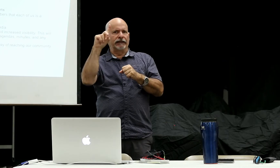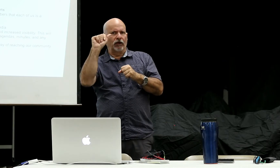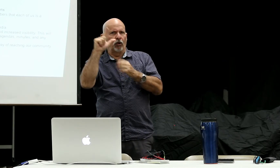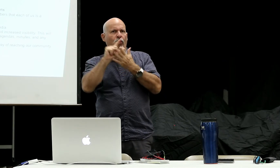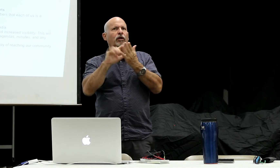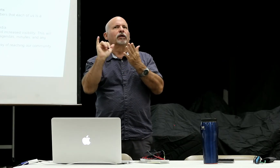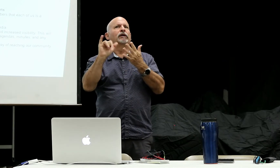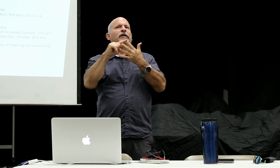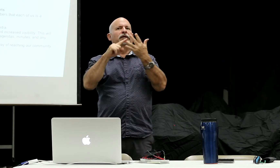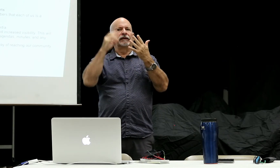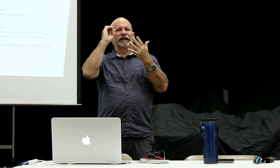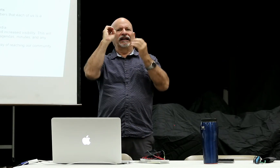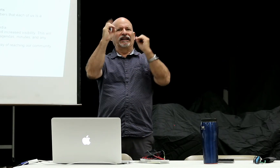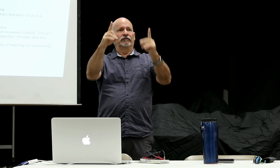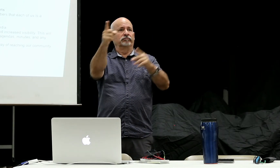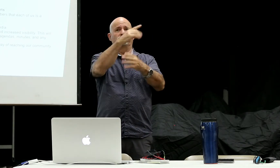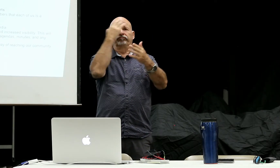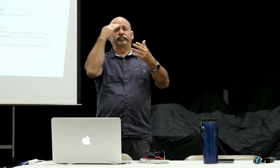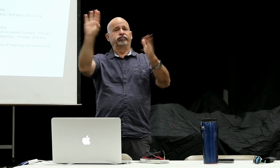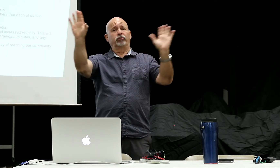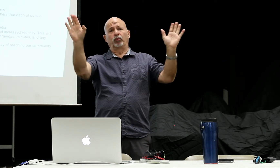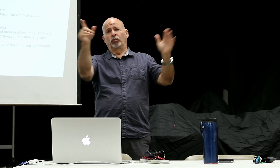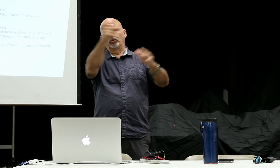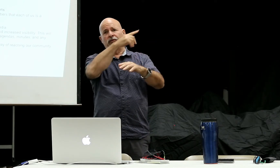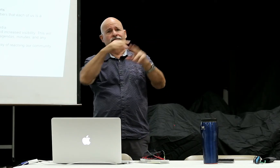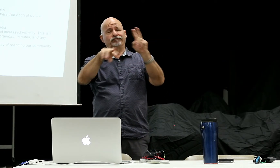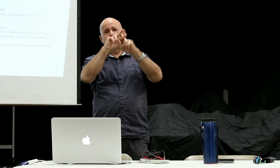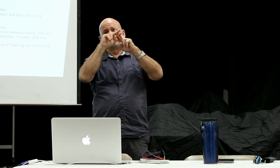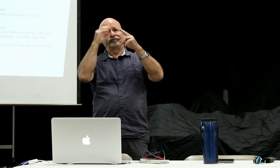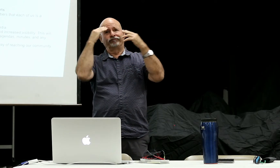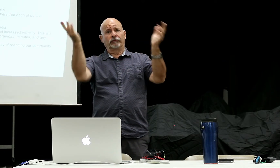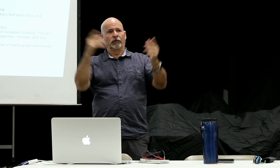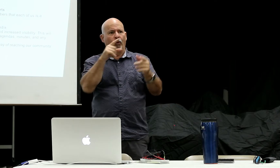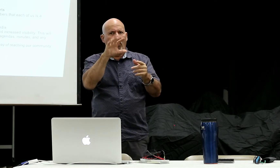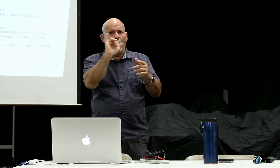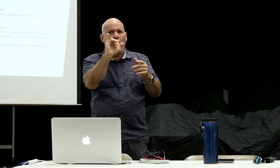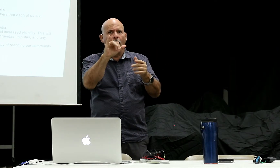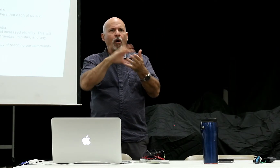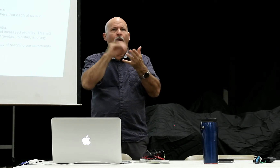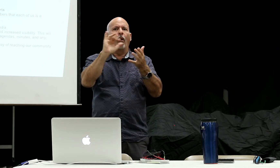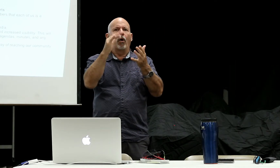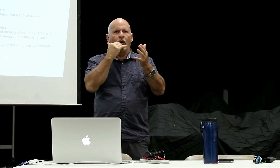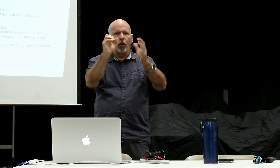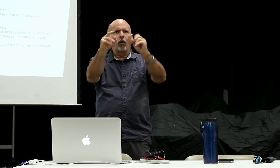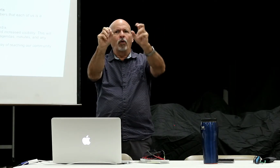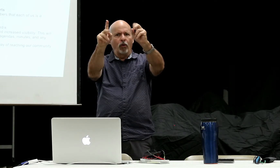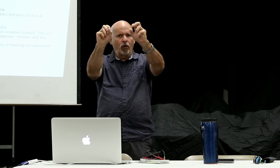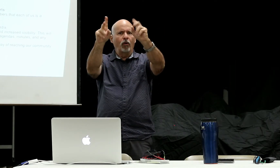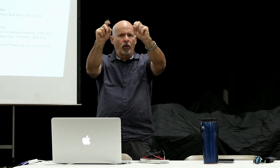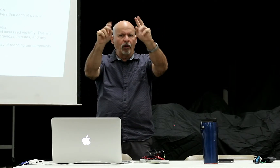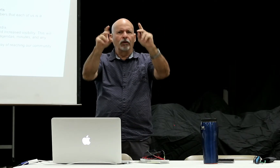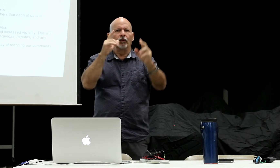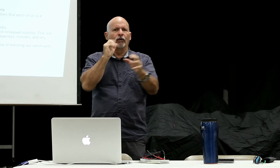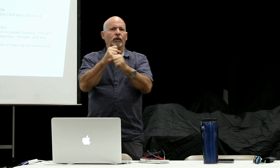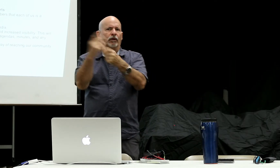do our best to do that, but if it's only a week or two in advance, the chances are less likely we have someone available